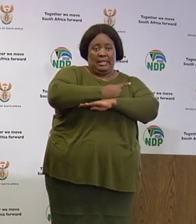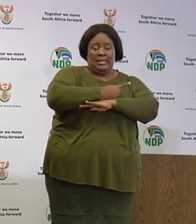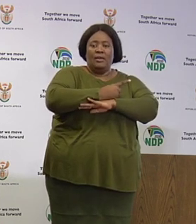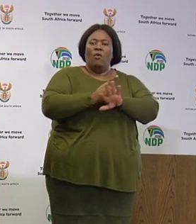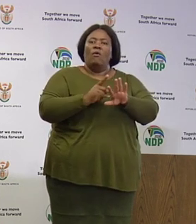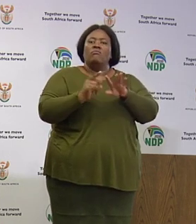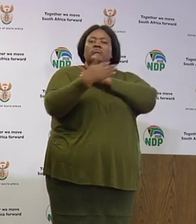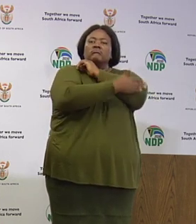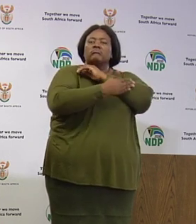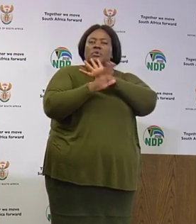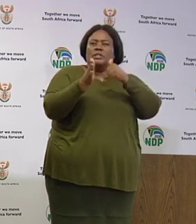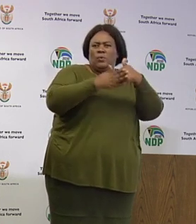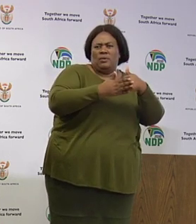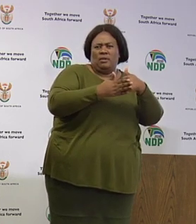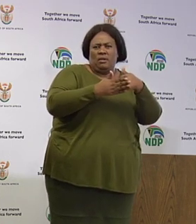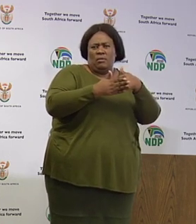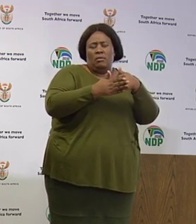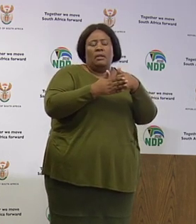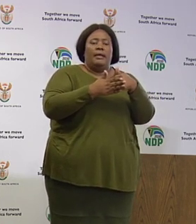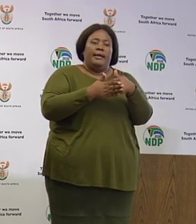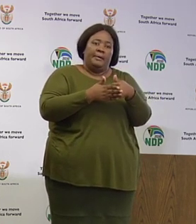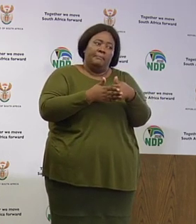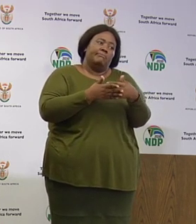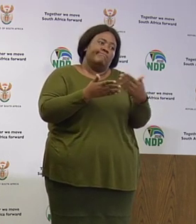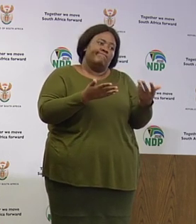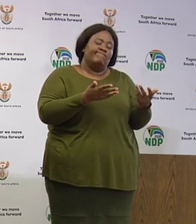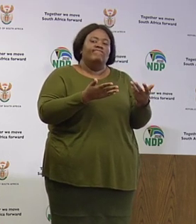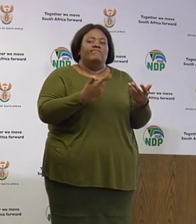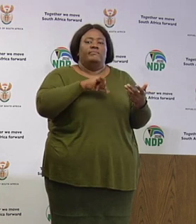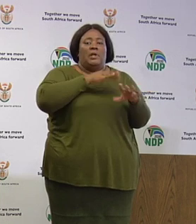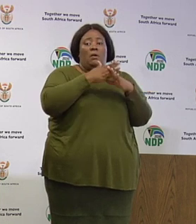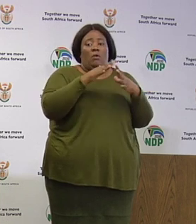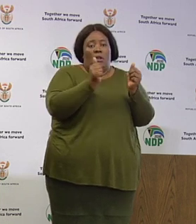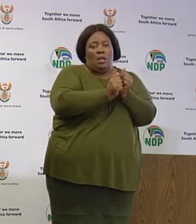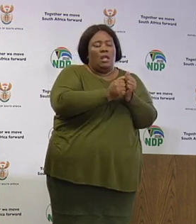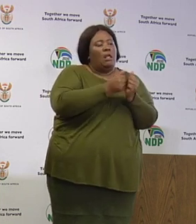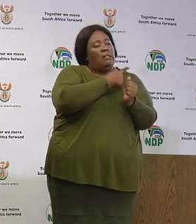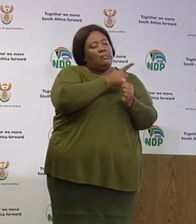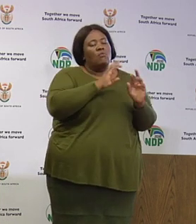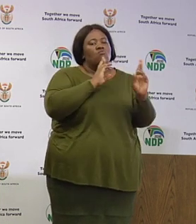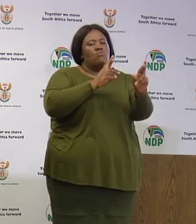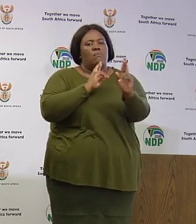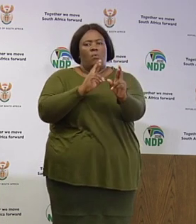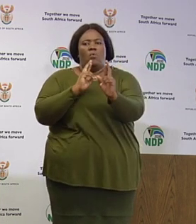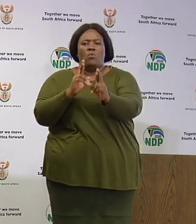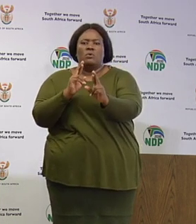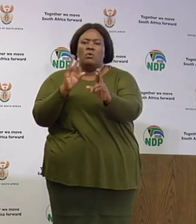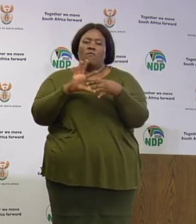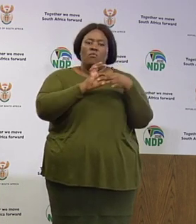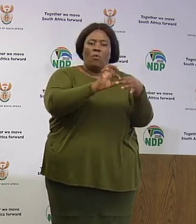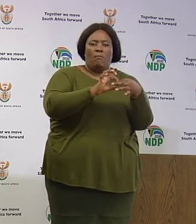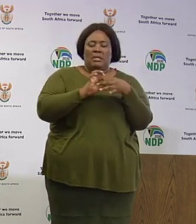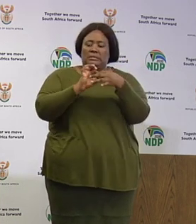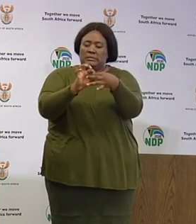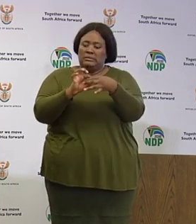the lockdown, and our colleagues were reporting on commitments that they